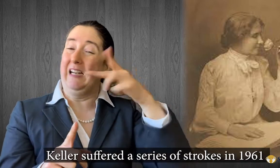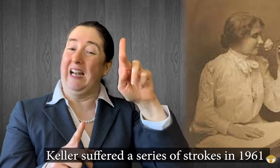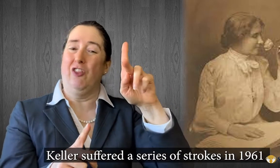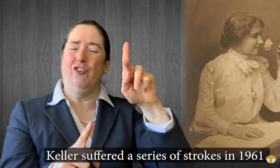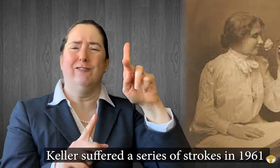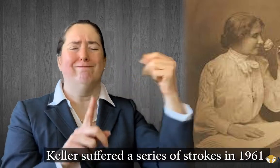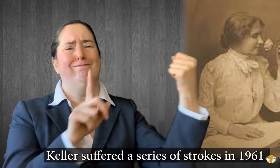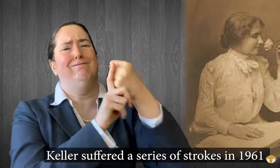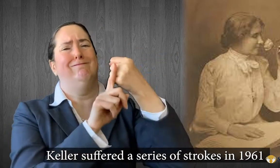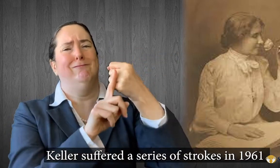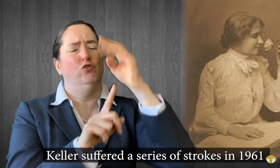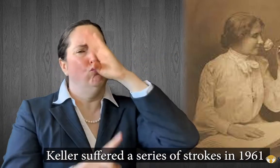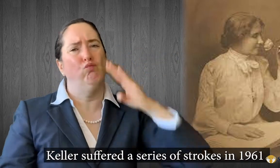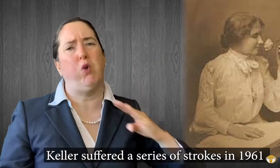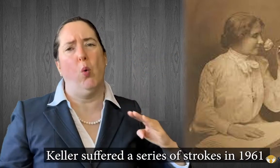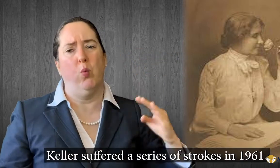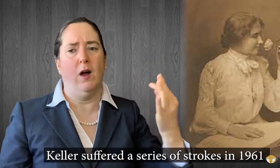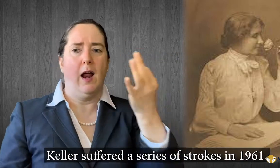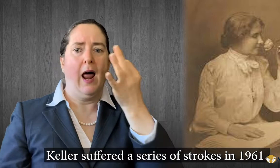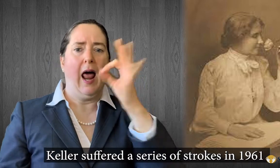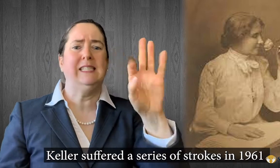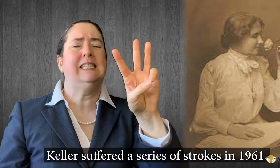Keller suffered a series of strokes in 1961.